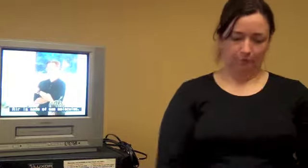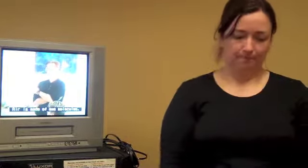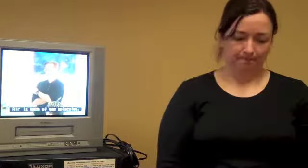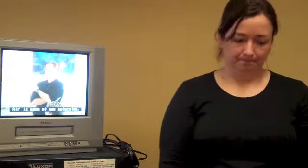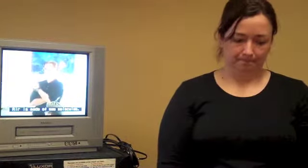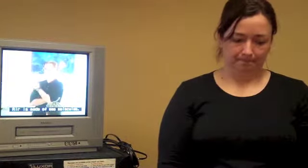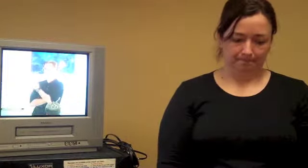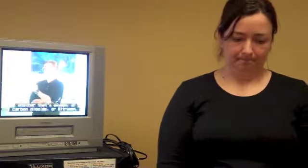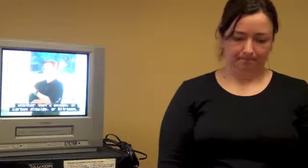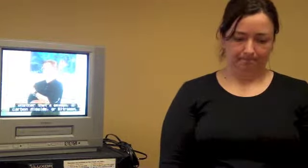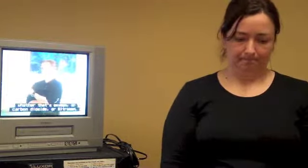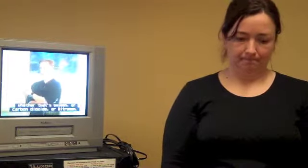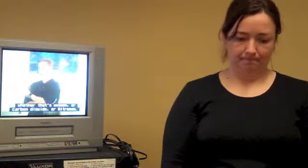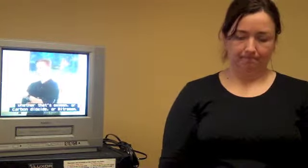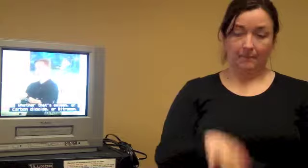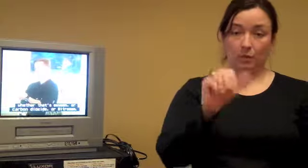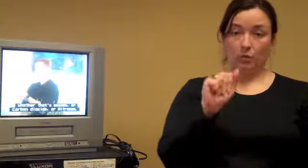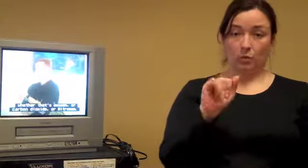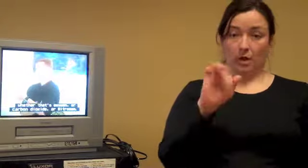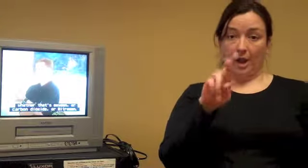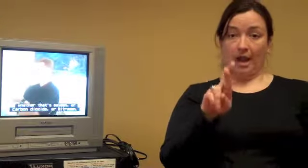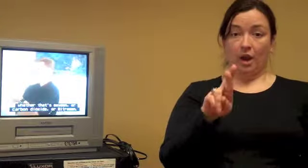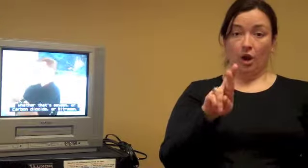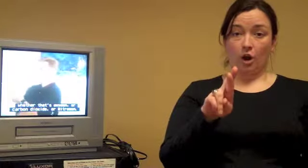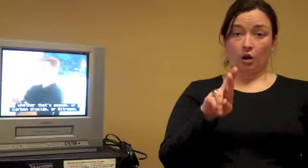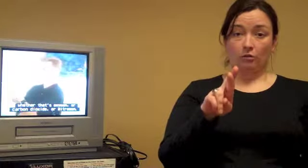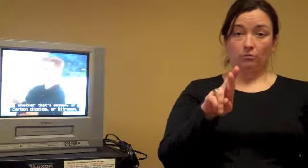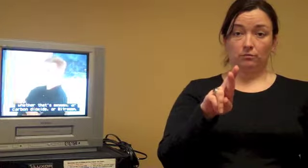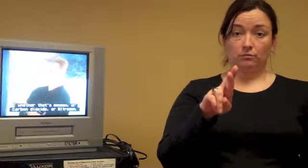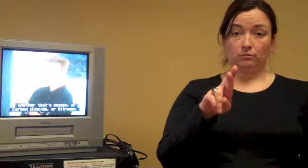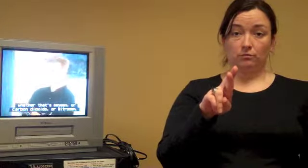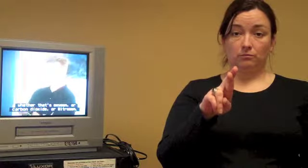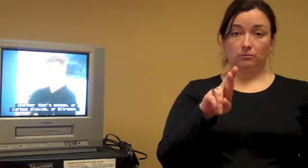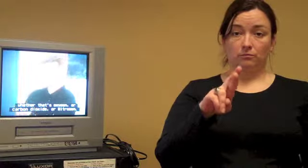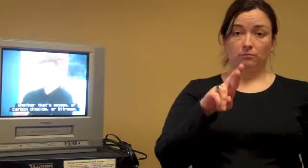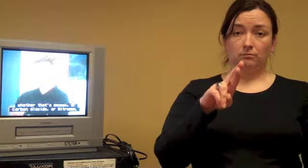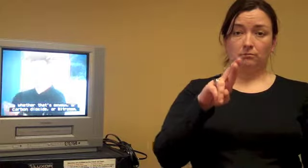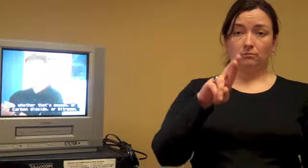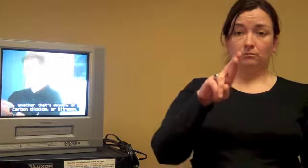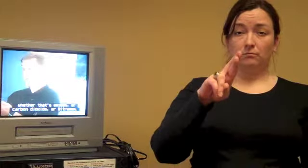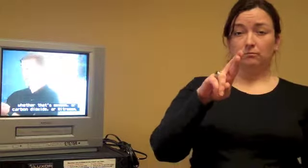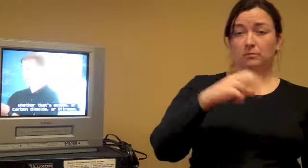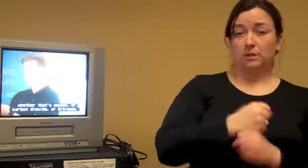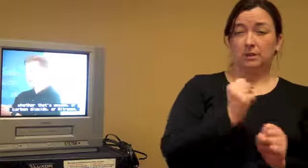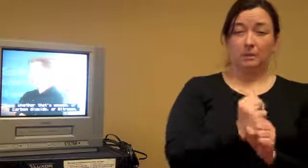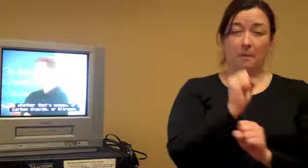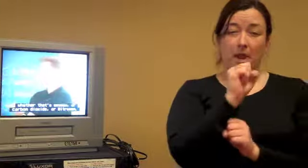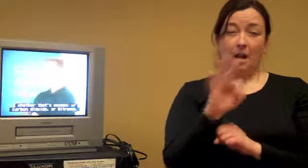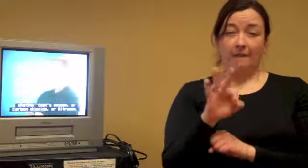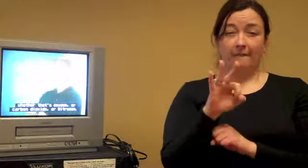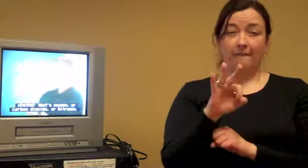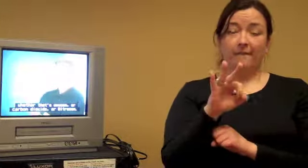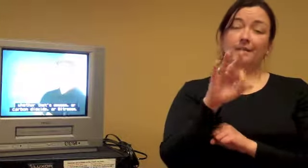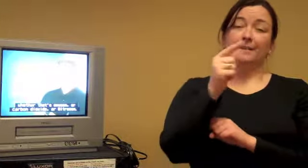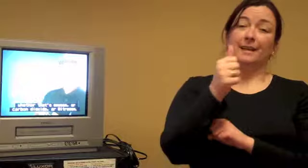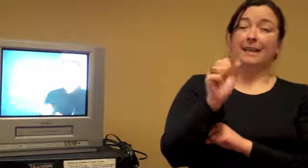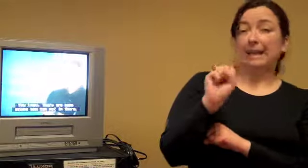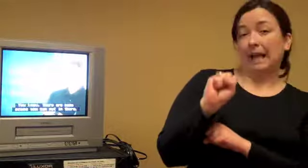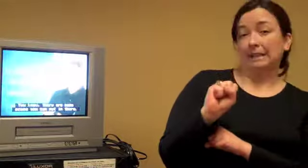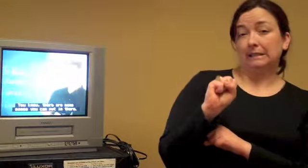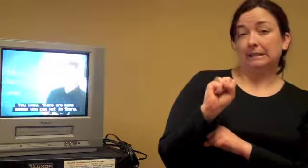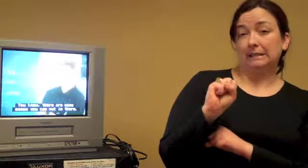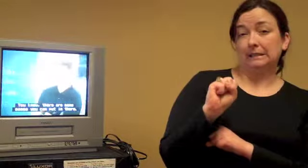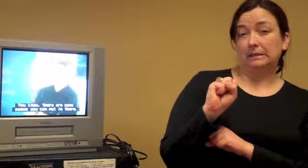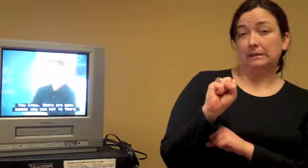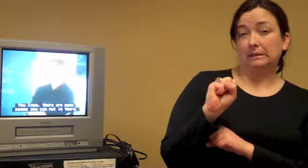Air is made of gas molecules, whether that's oxygen or carbon dioxide or nitrogen.